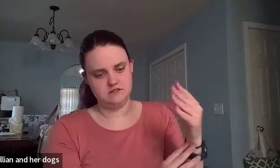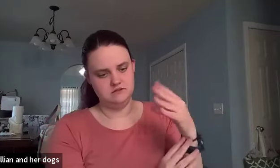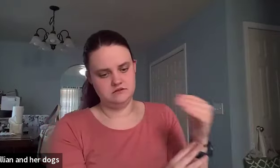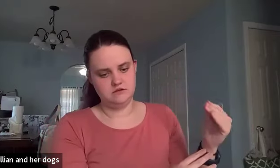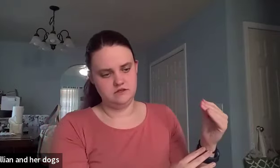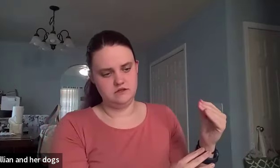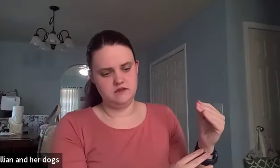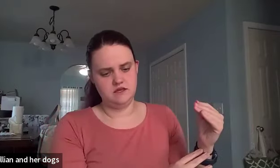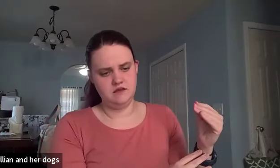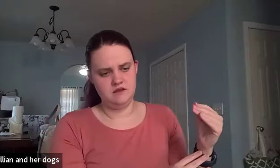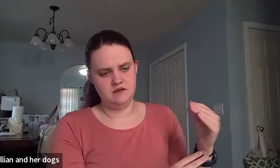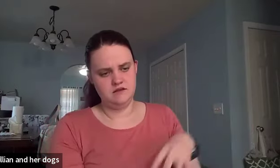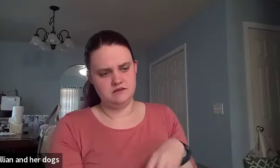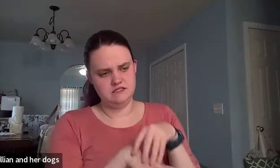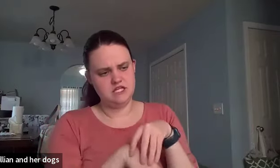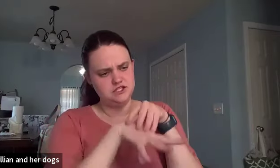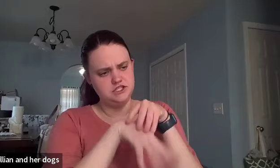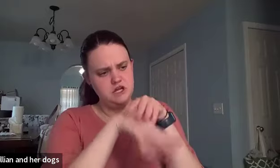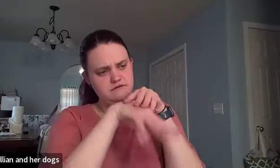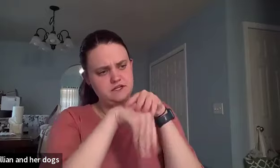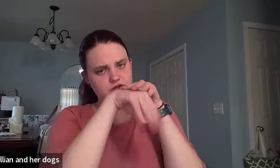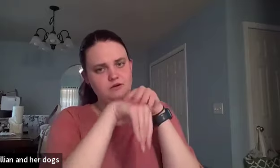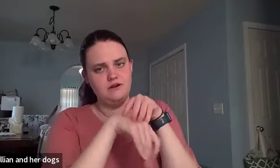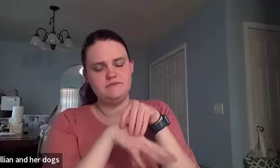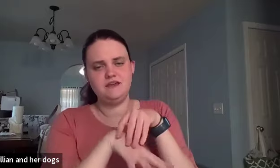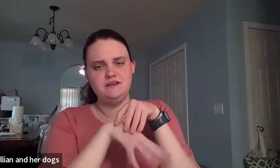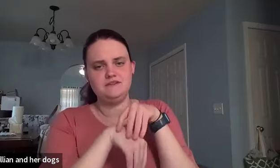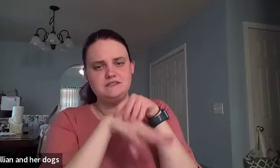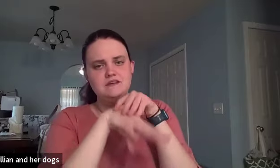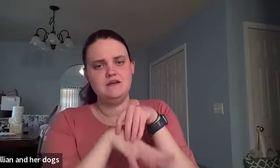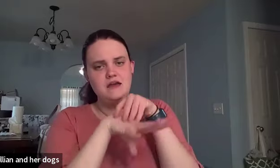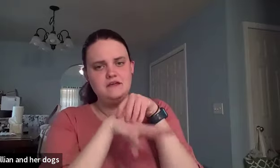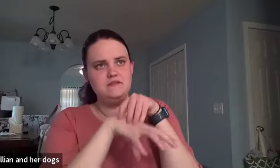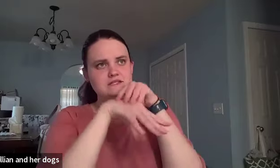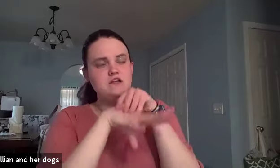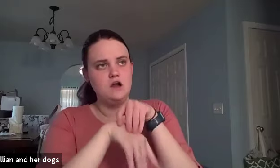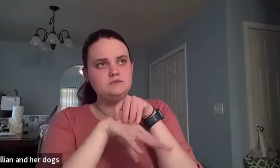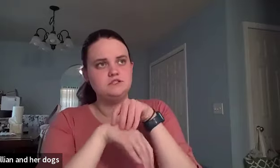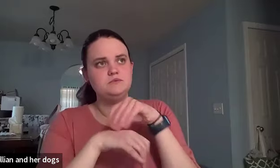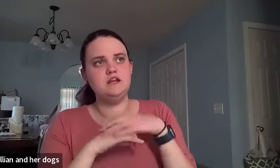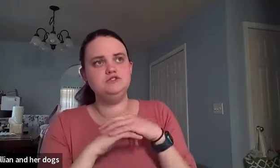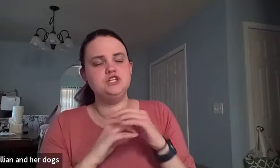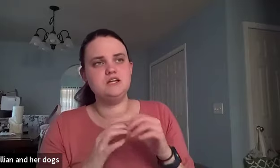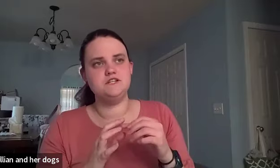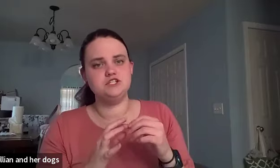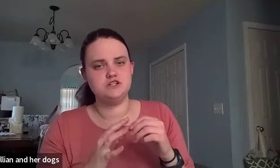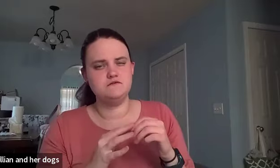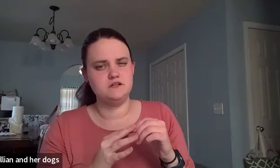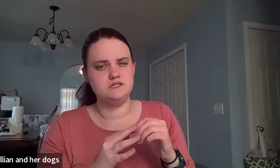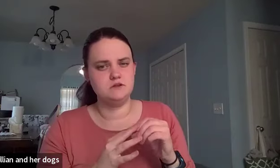Yes, squid. And then it's actually jellyfish. Hold on, I'm thinking of this. I think this is octopus, but I know jellyfish is also very